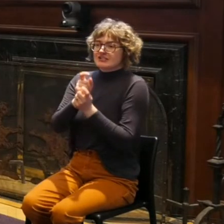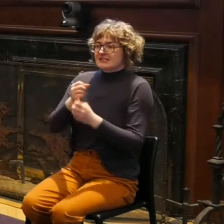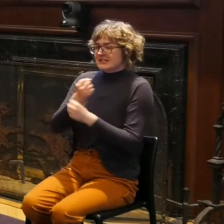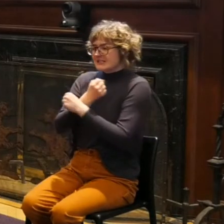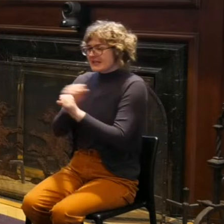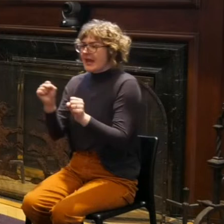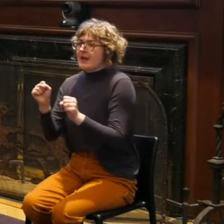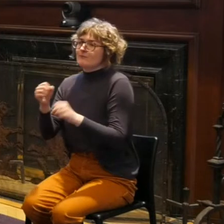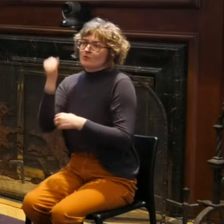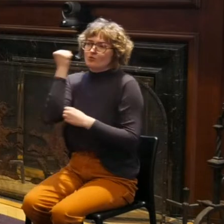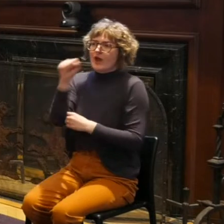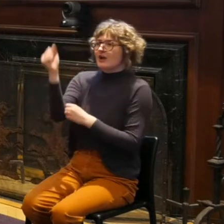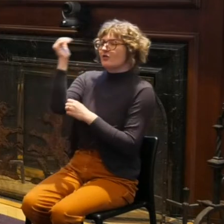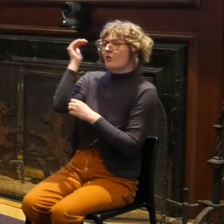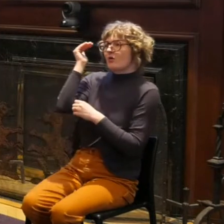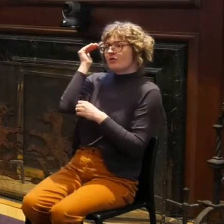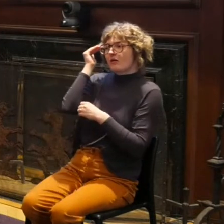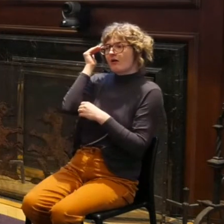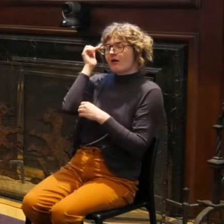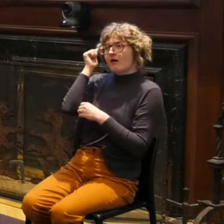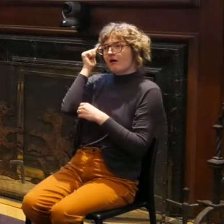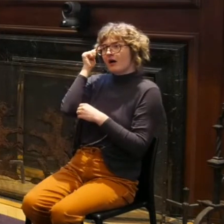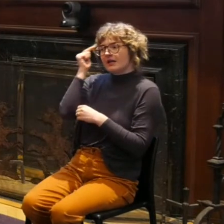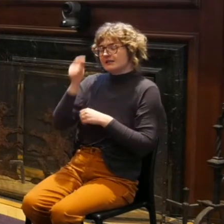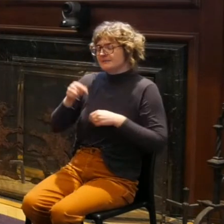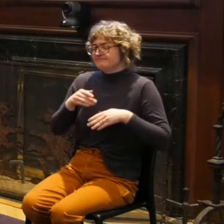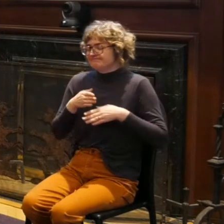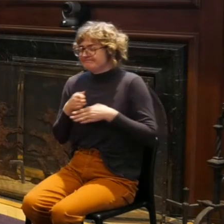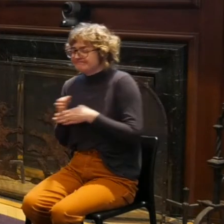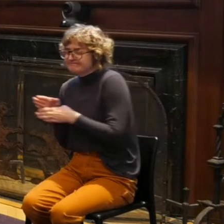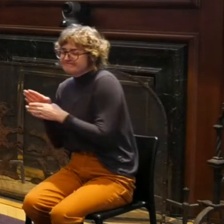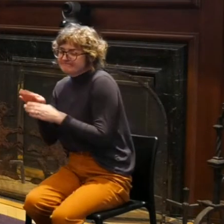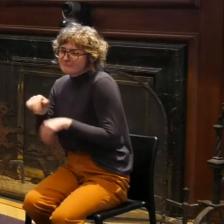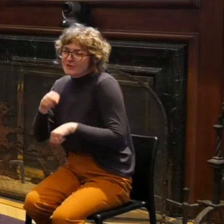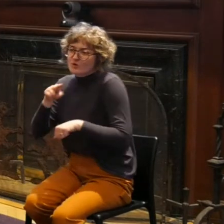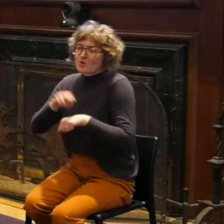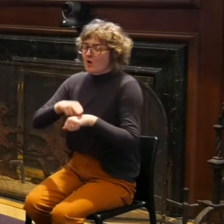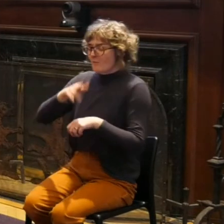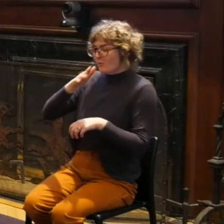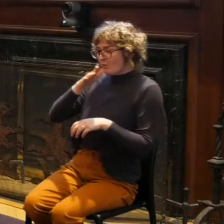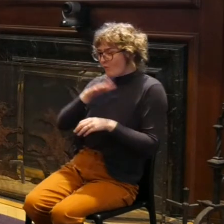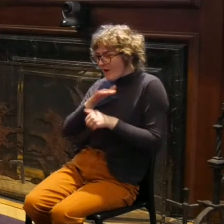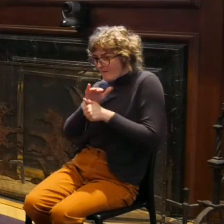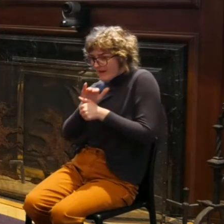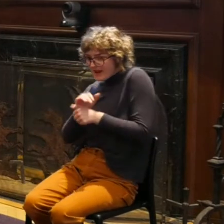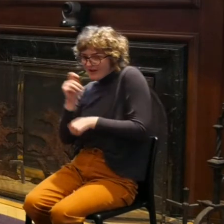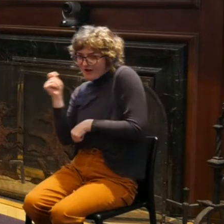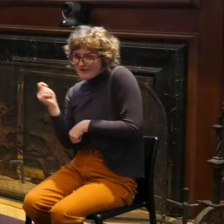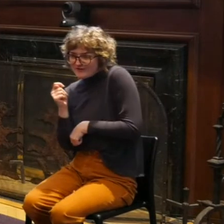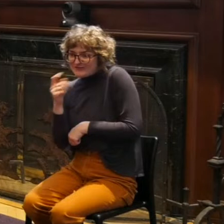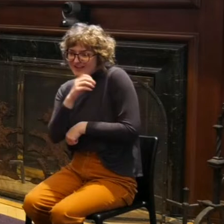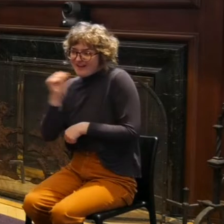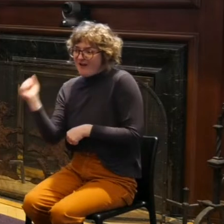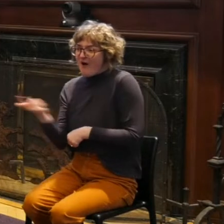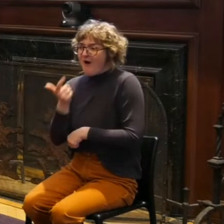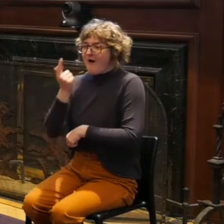radical thoughts, who slink about as normal ladies on Tuesdays and all